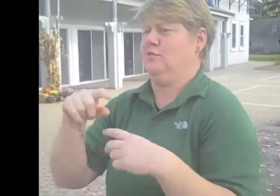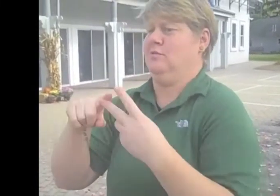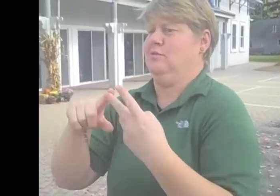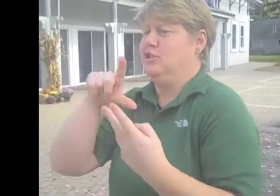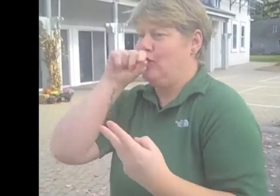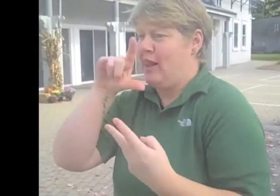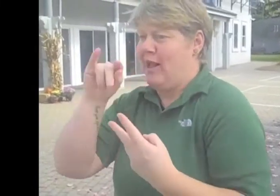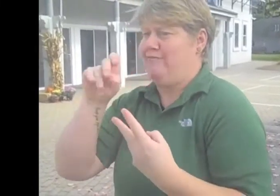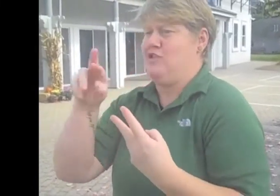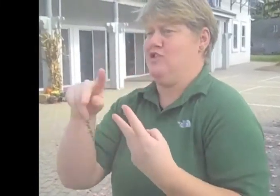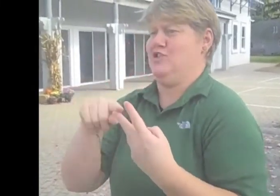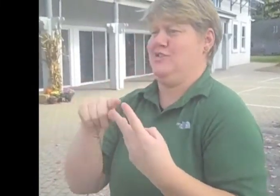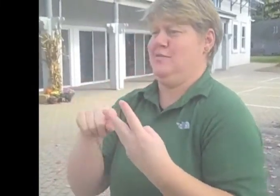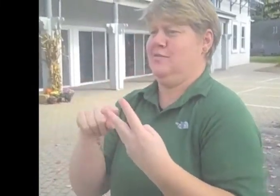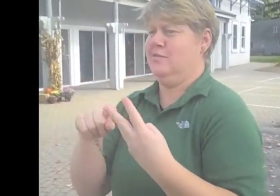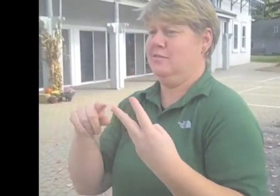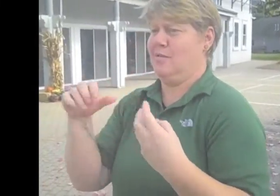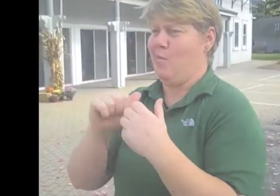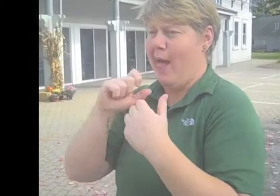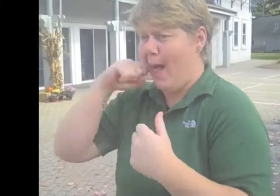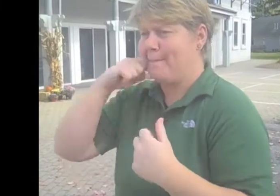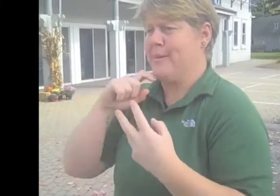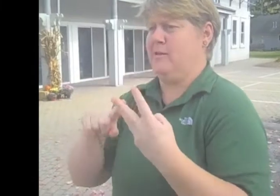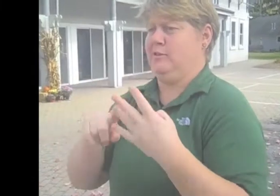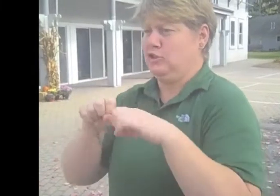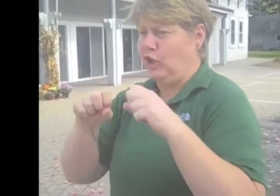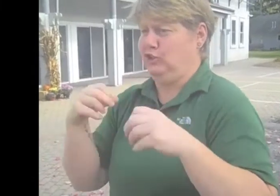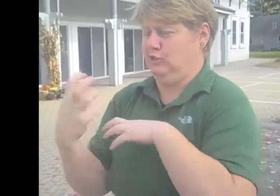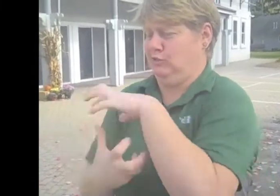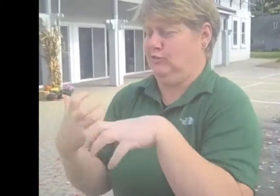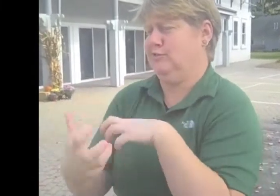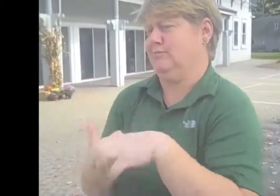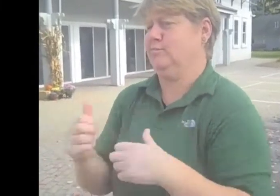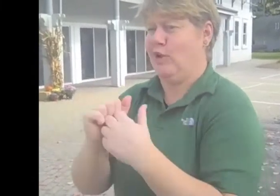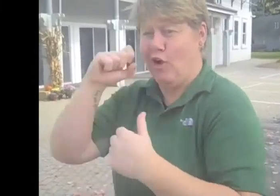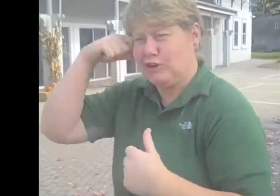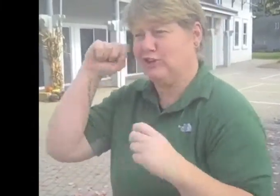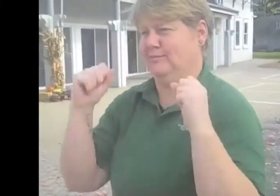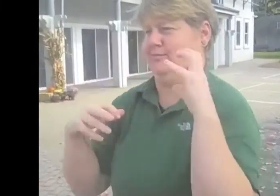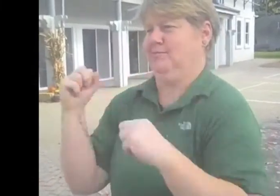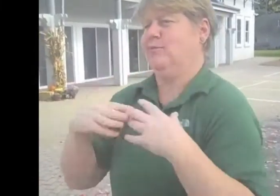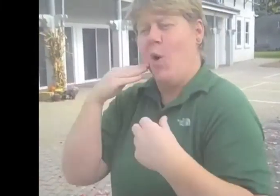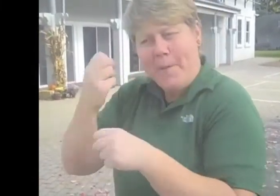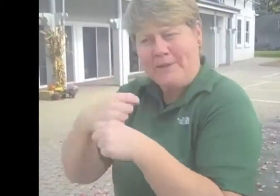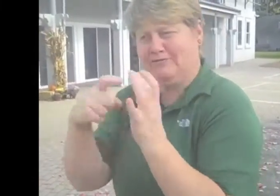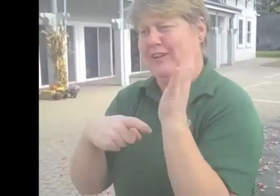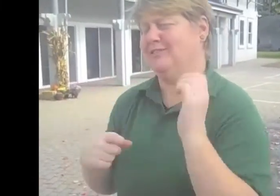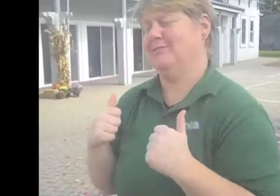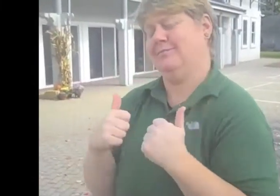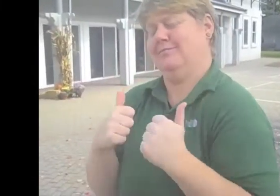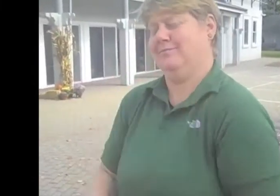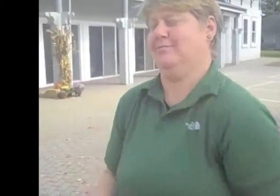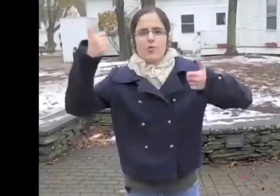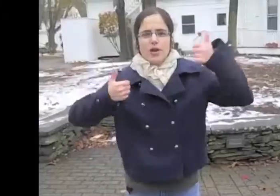Sausage, chicken liver, apples, all mixed in, onions. A nice homemade recipe.